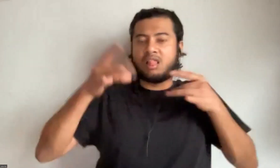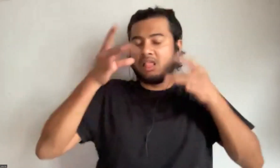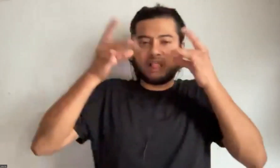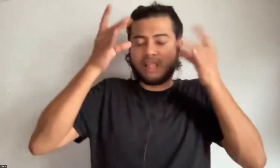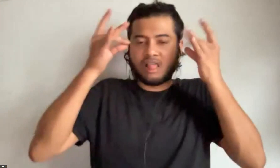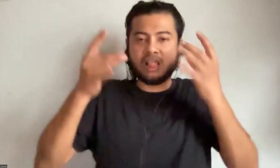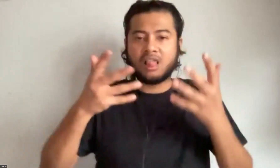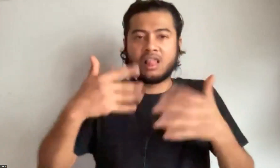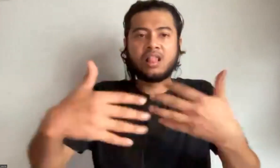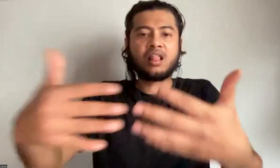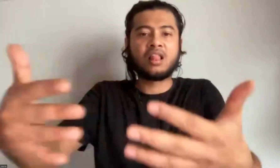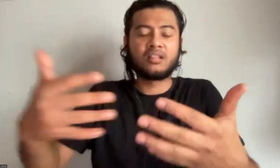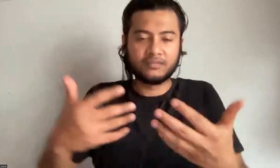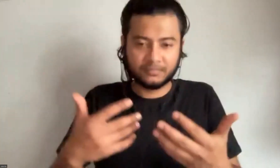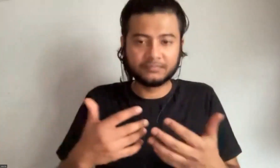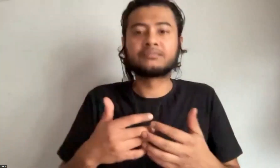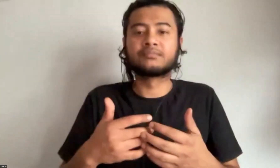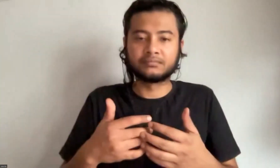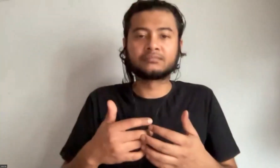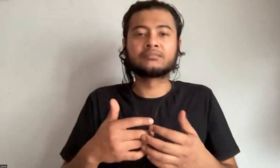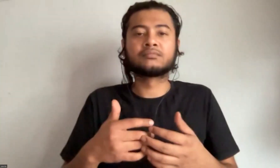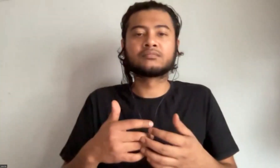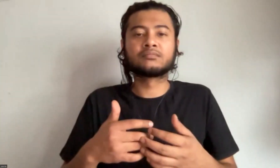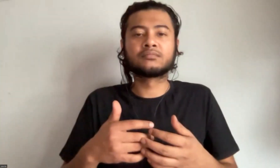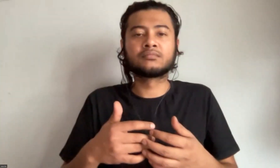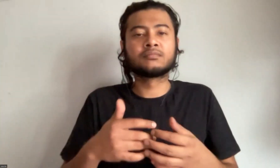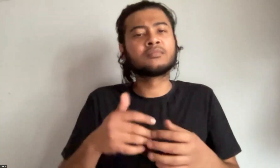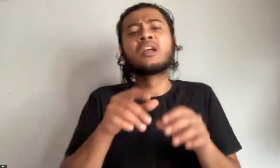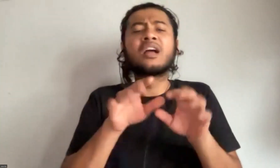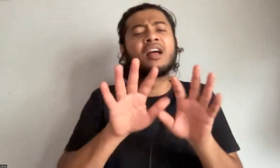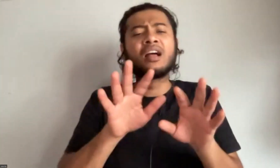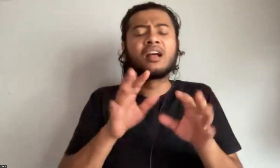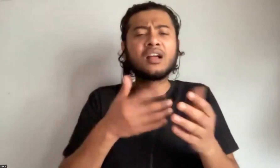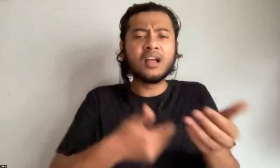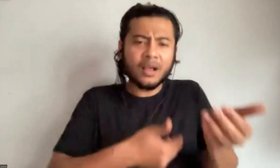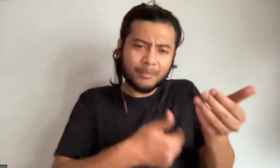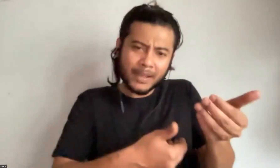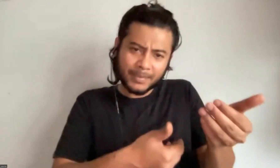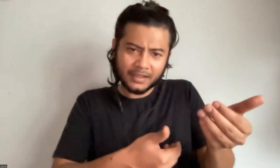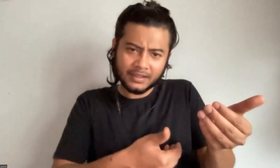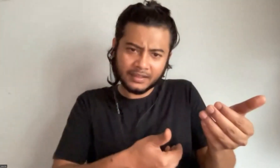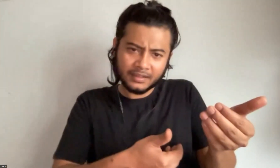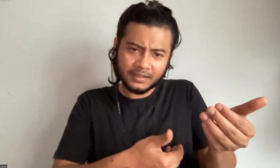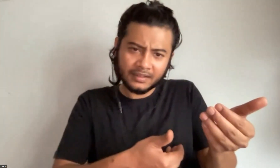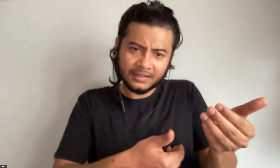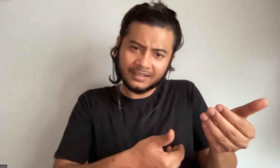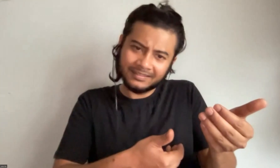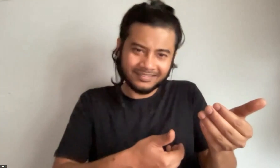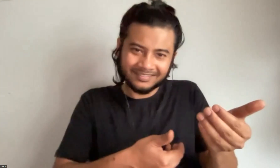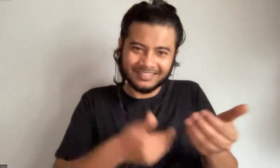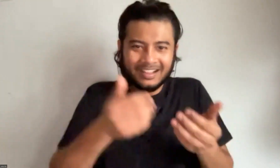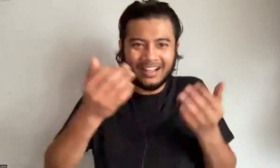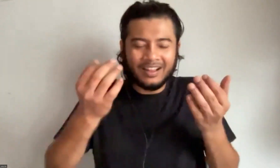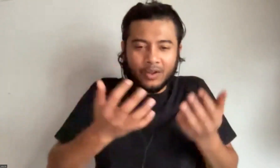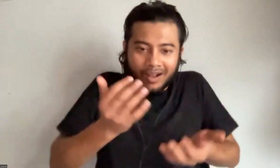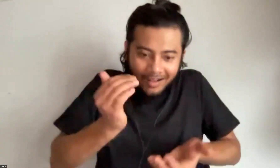The skin, the mind, his eyes, the heart, everything about the child is so pure, right?